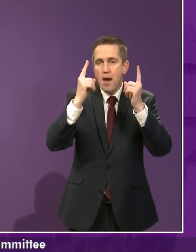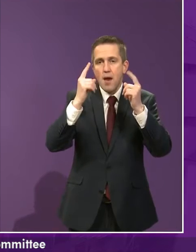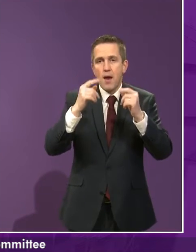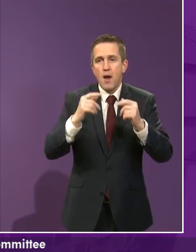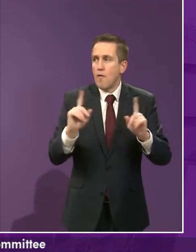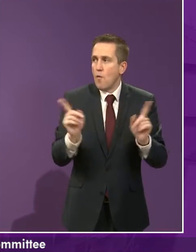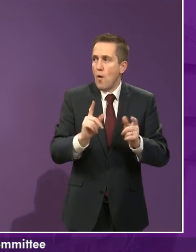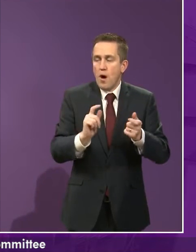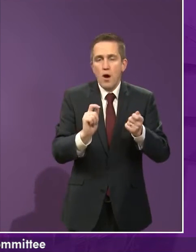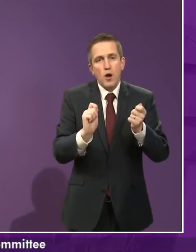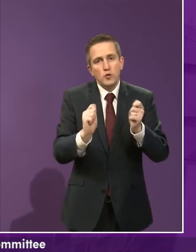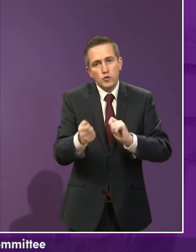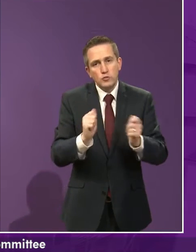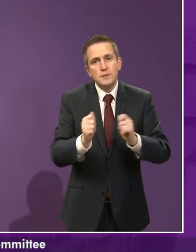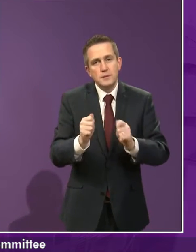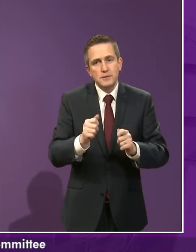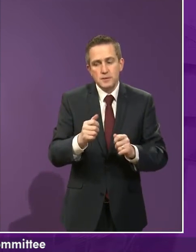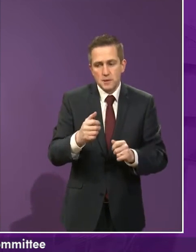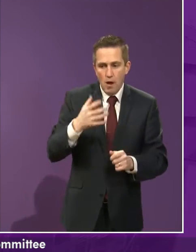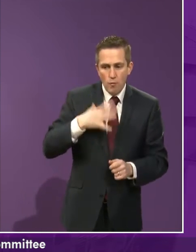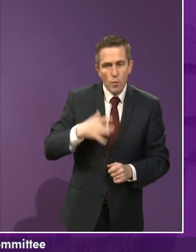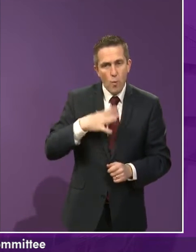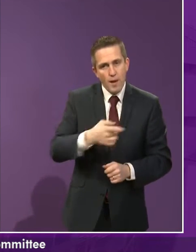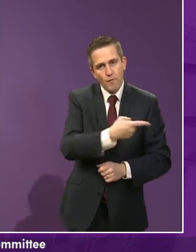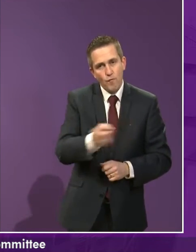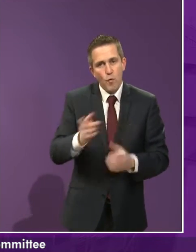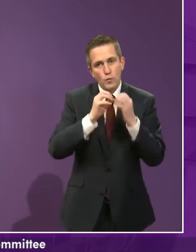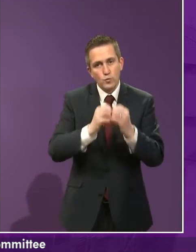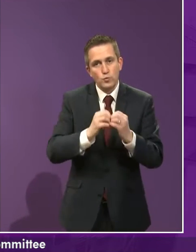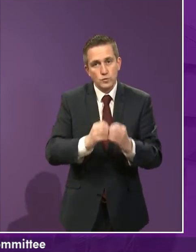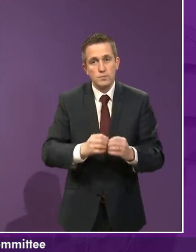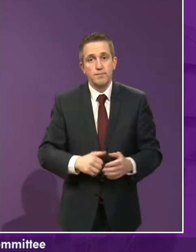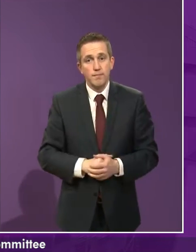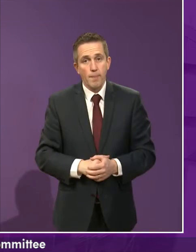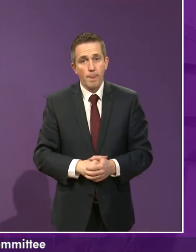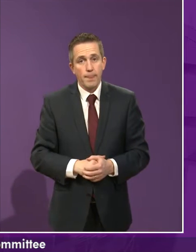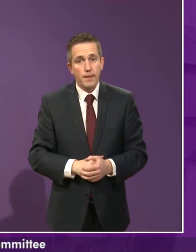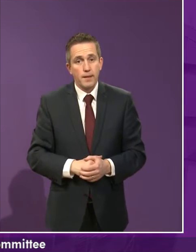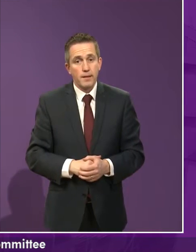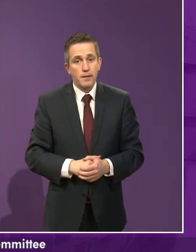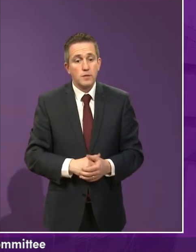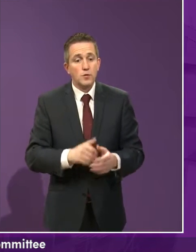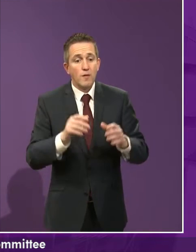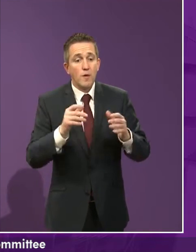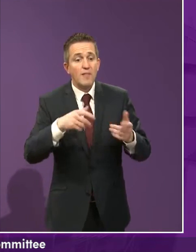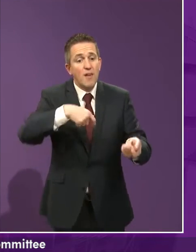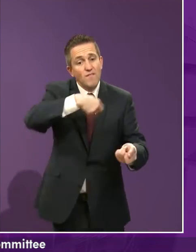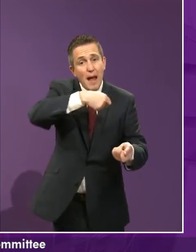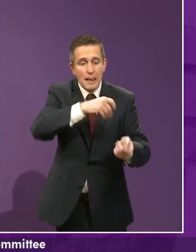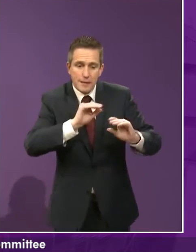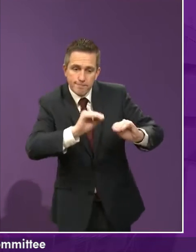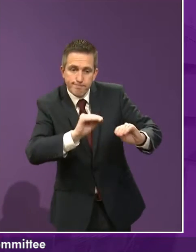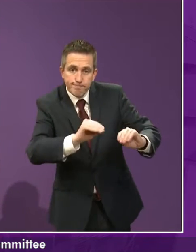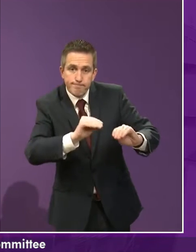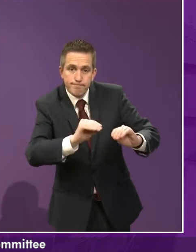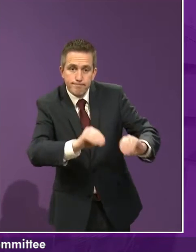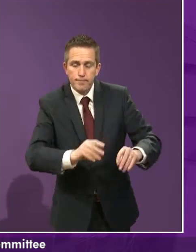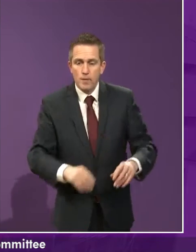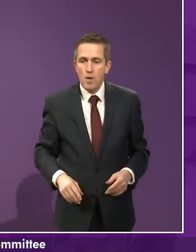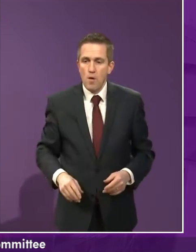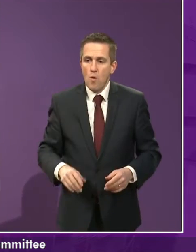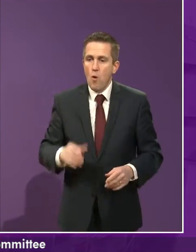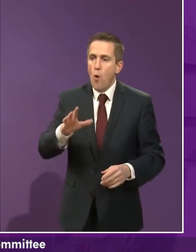the adjustments that need to be made. So whether you're teaching your student the violin or you're